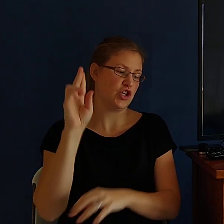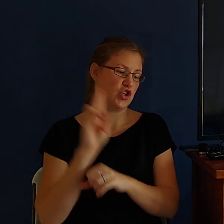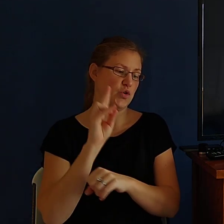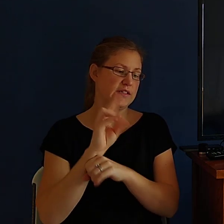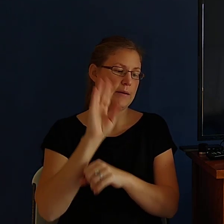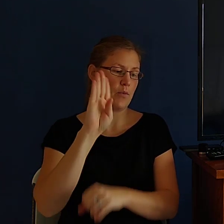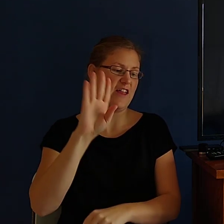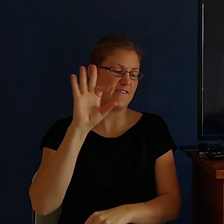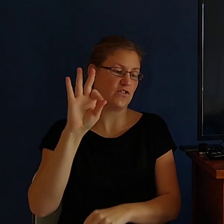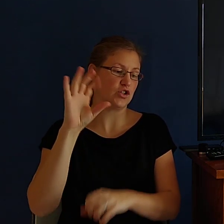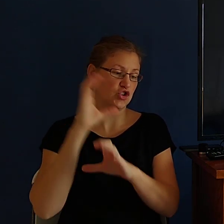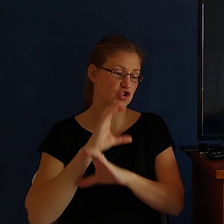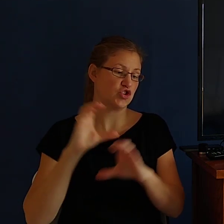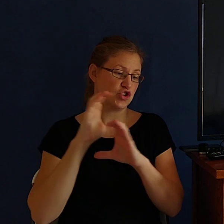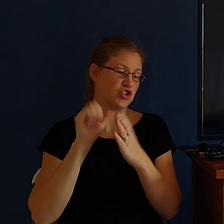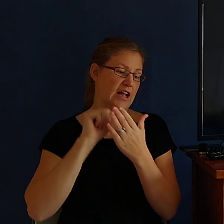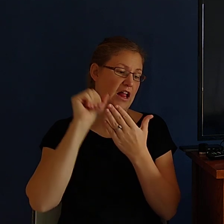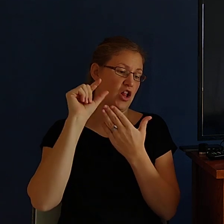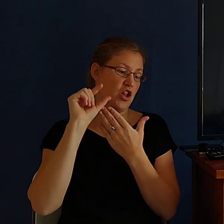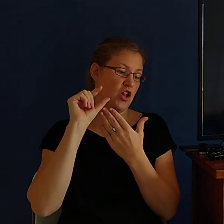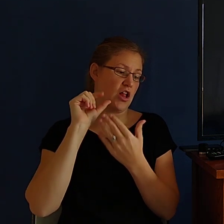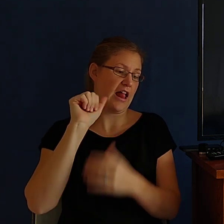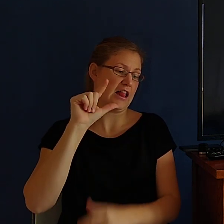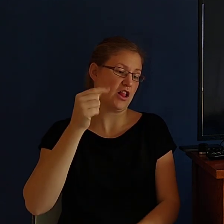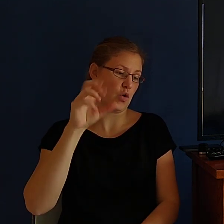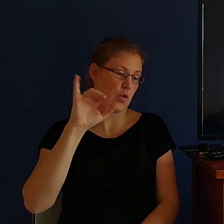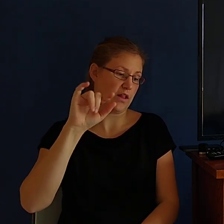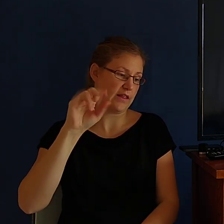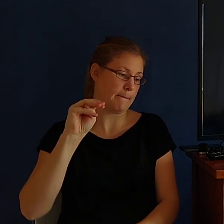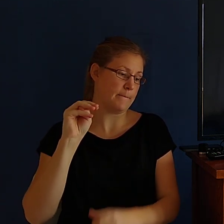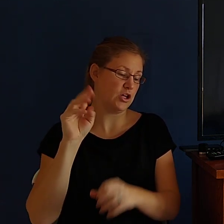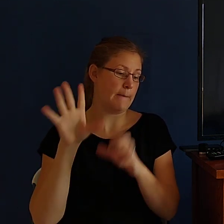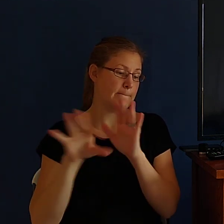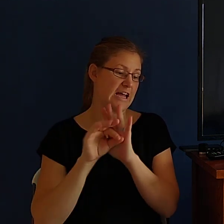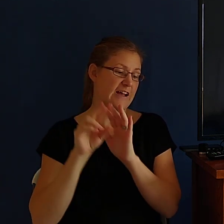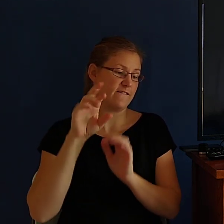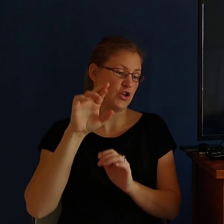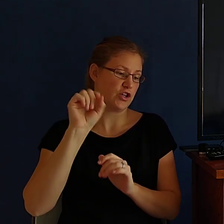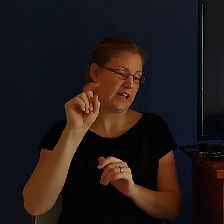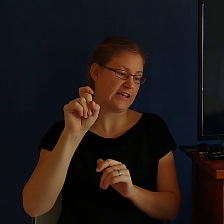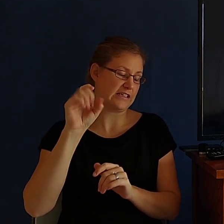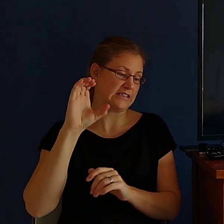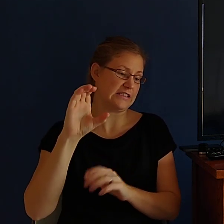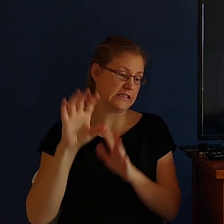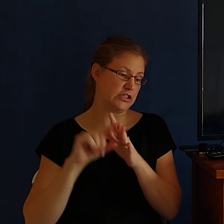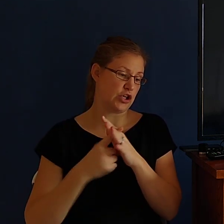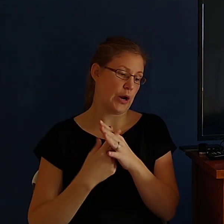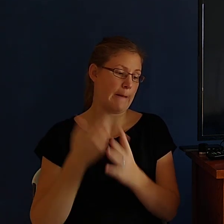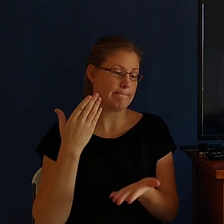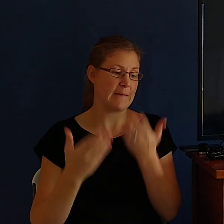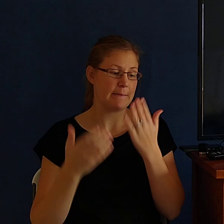algorithm with a vertex ordering. Choose vertex C to start, and maybe each of you will have different